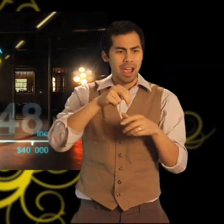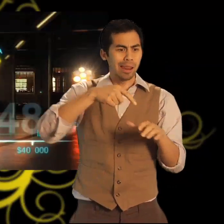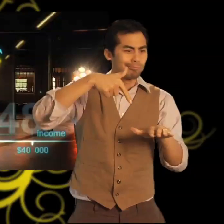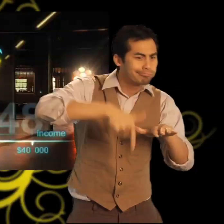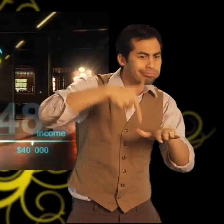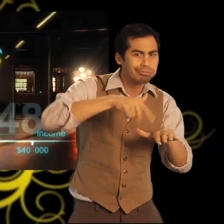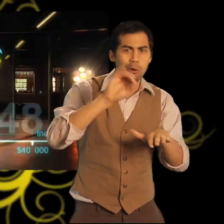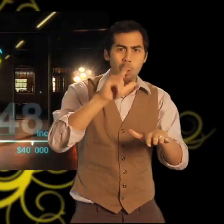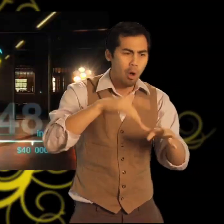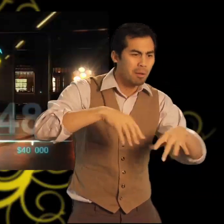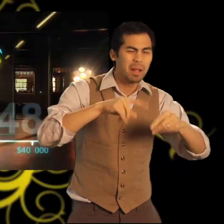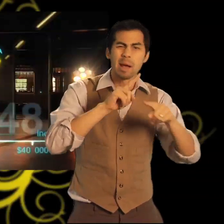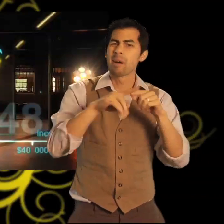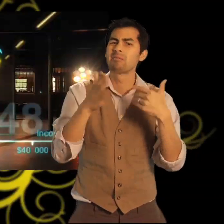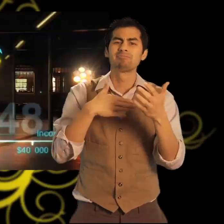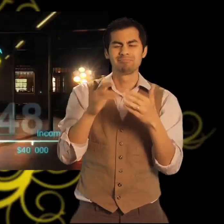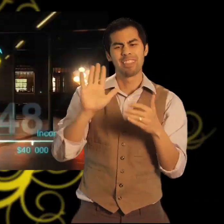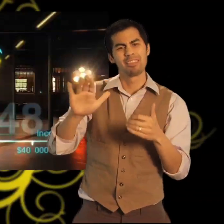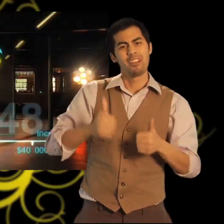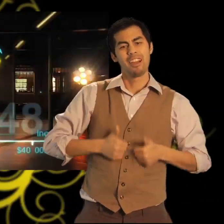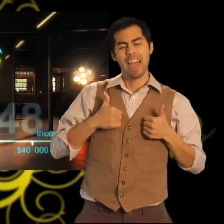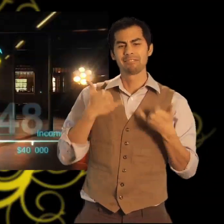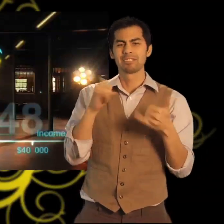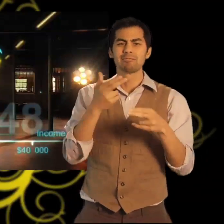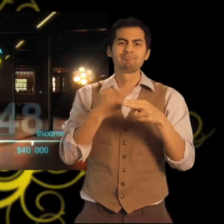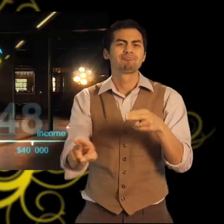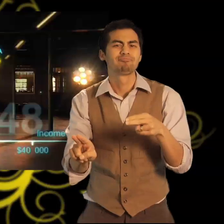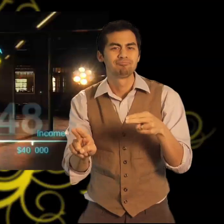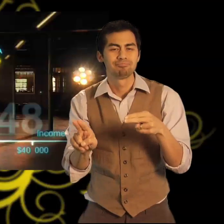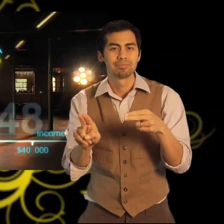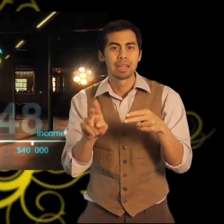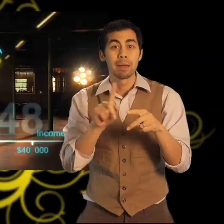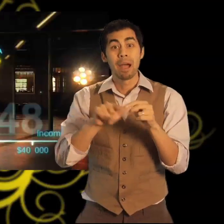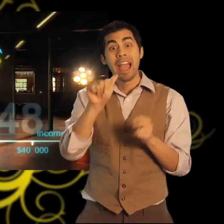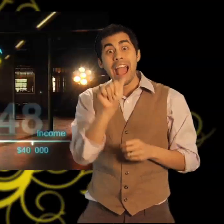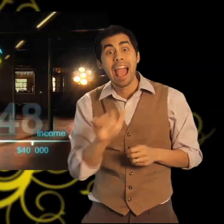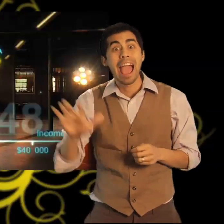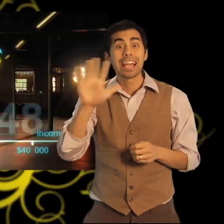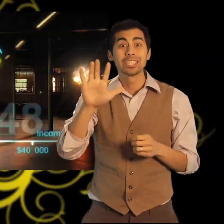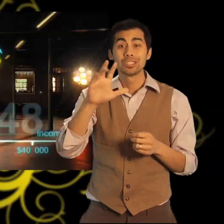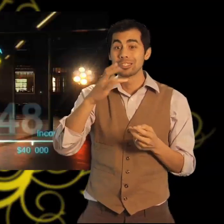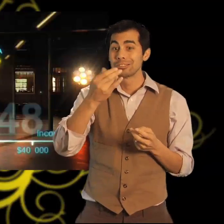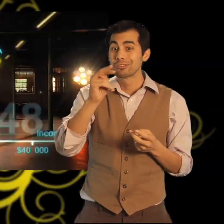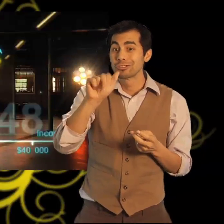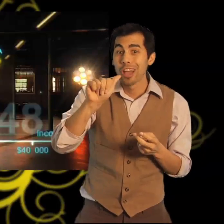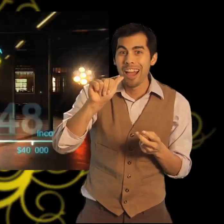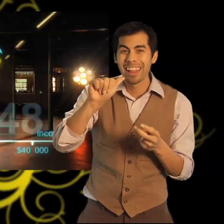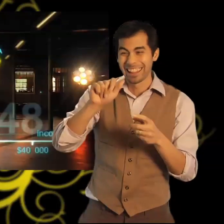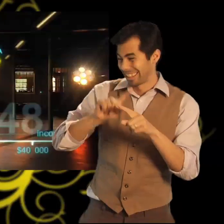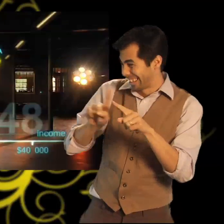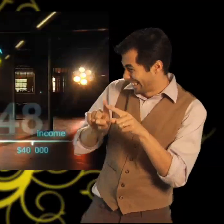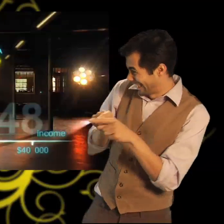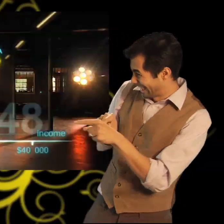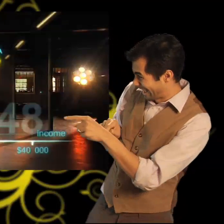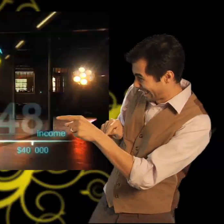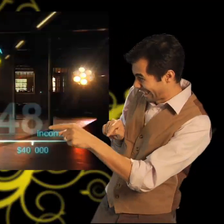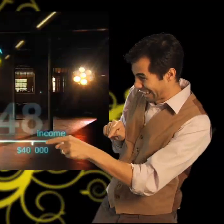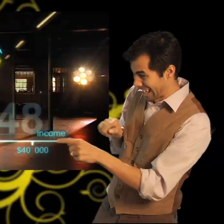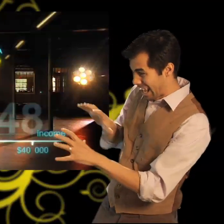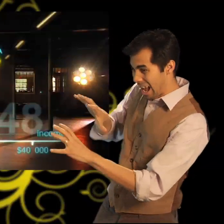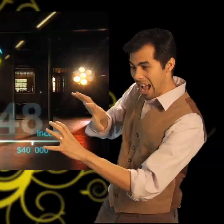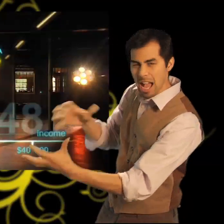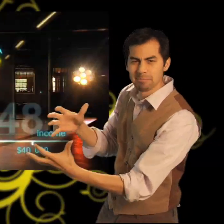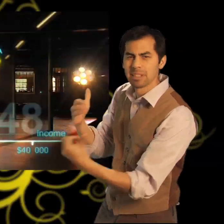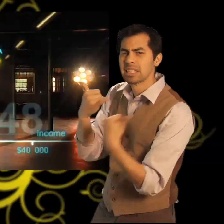little richer from oil, but still had short lives. And the Asian giants, China, India, Pakistan, Bangladesh,